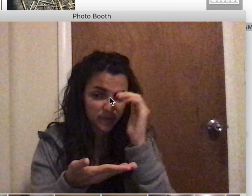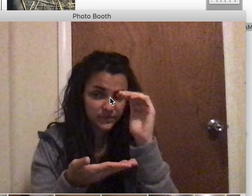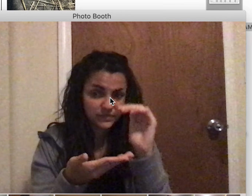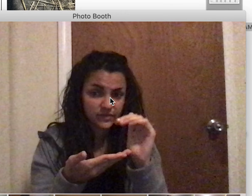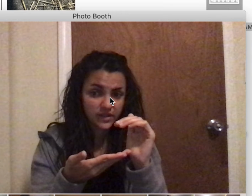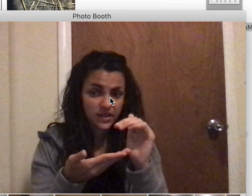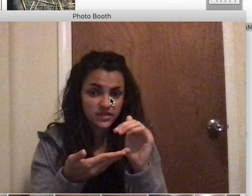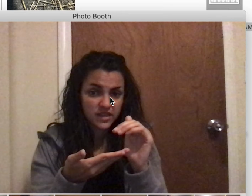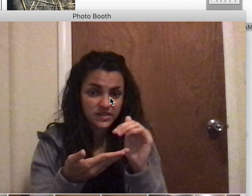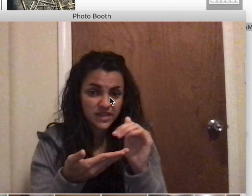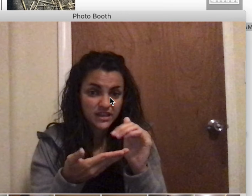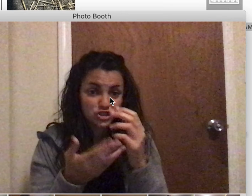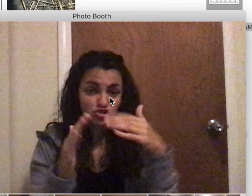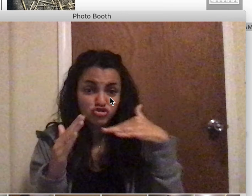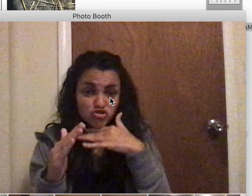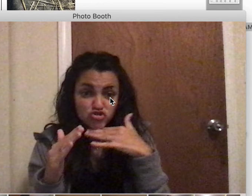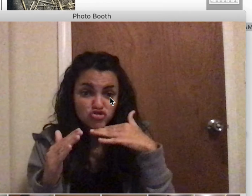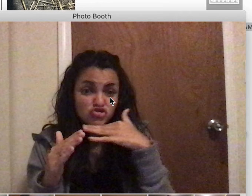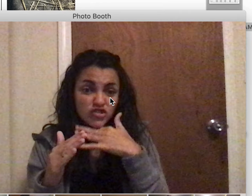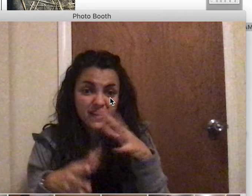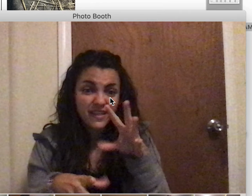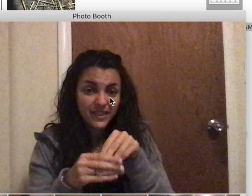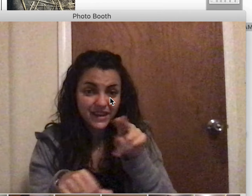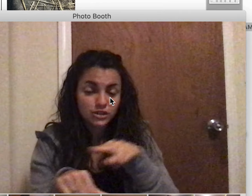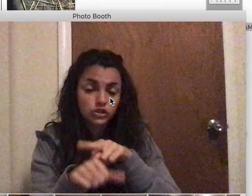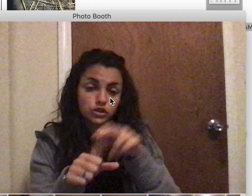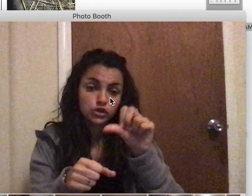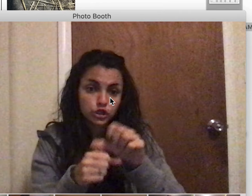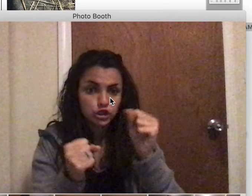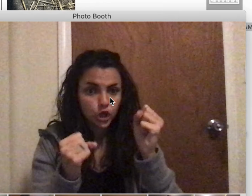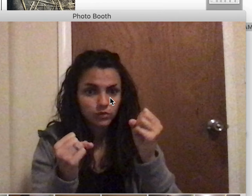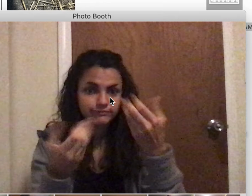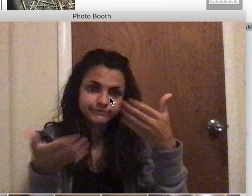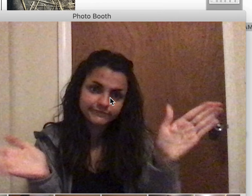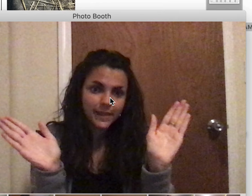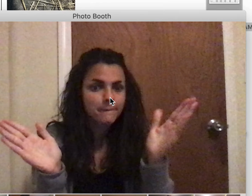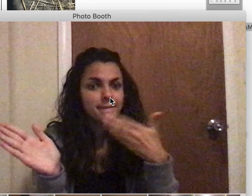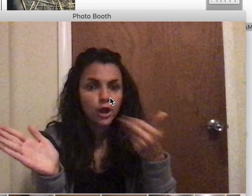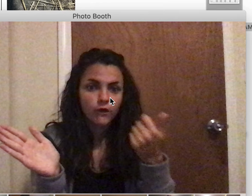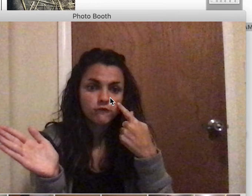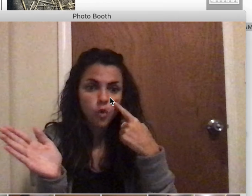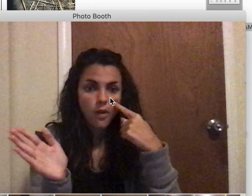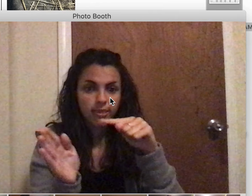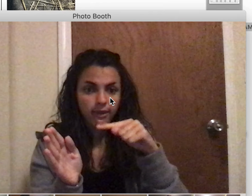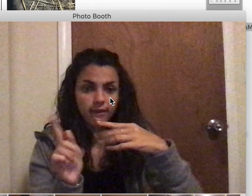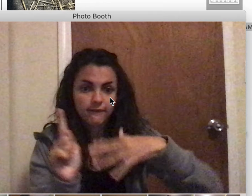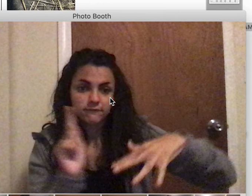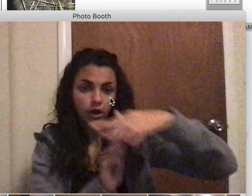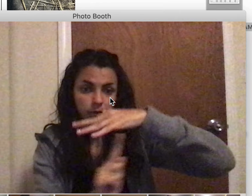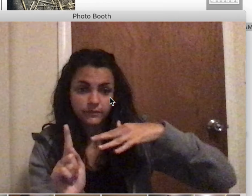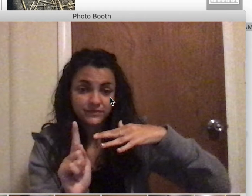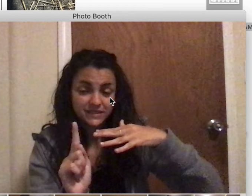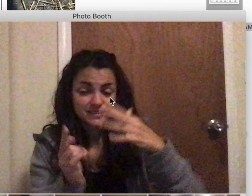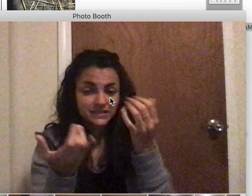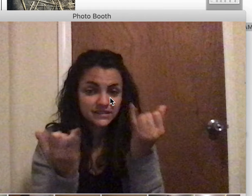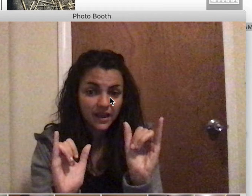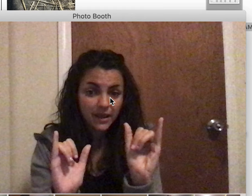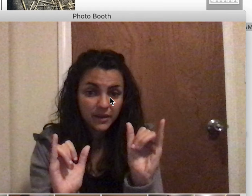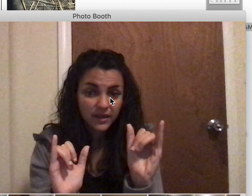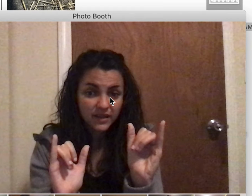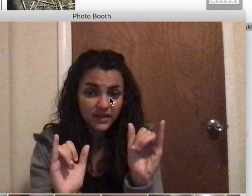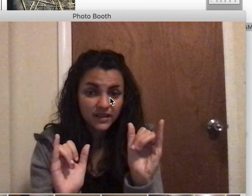environment. Does it still, because think about, does it still put